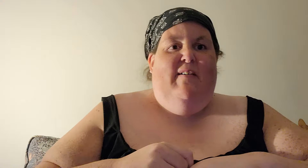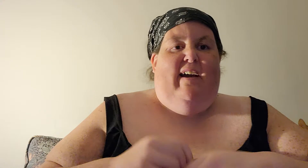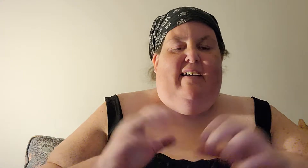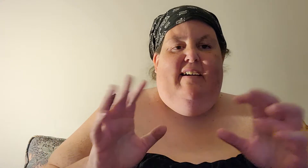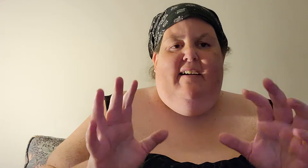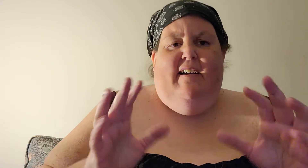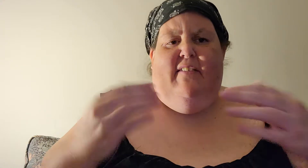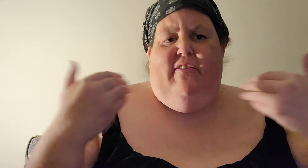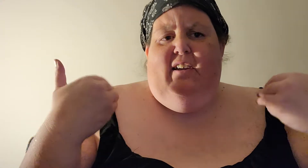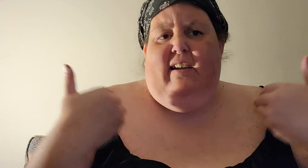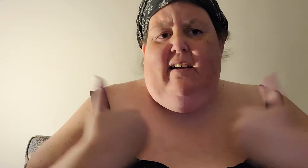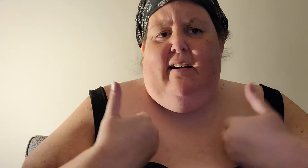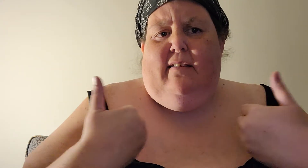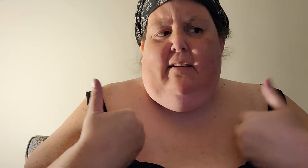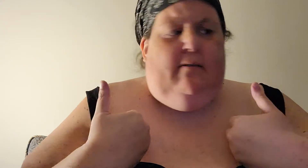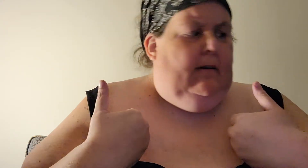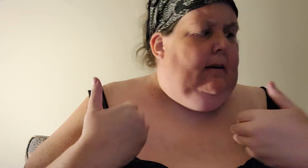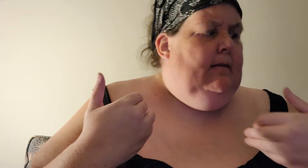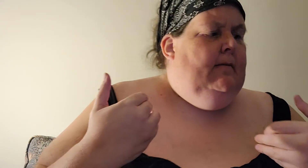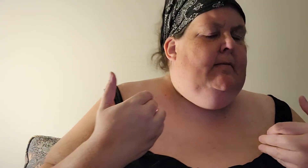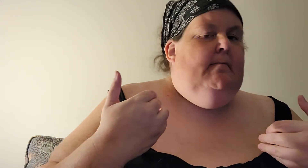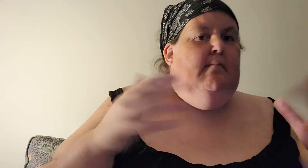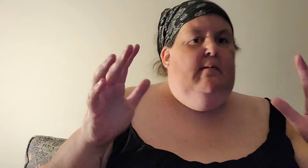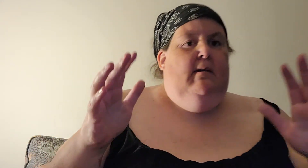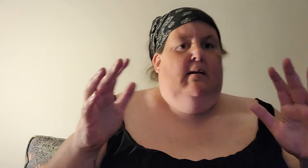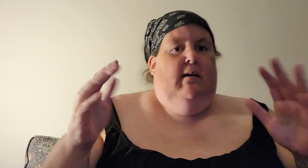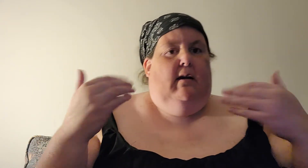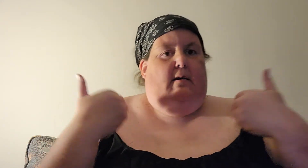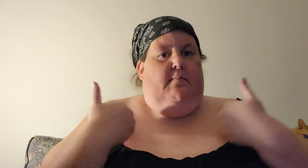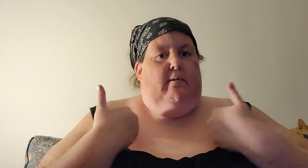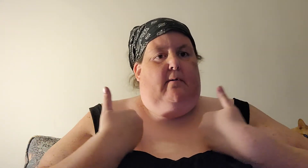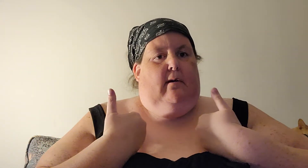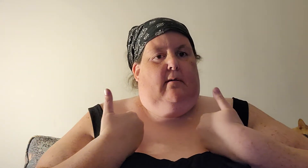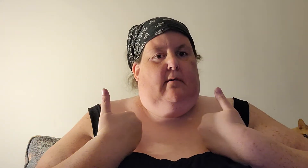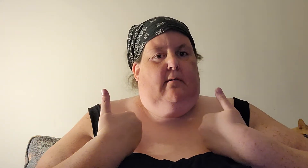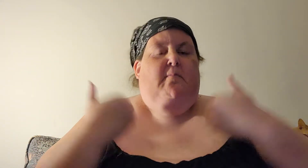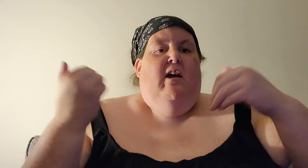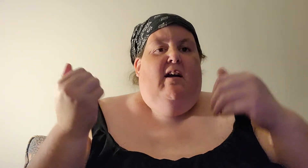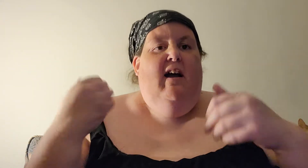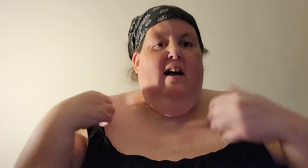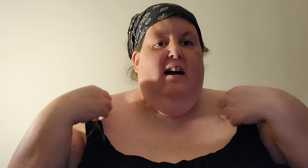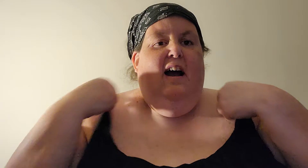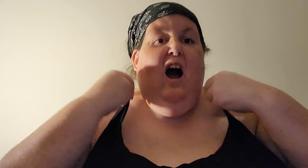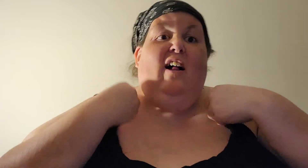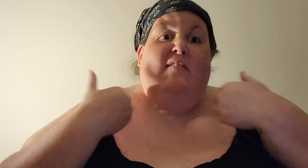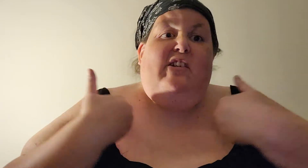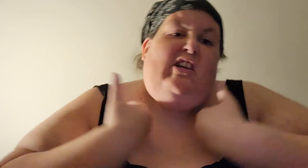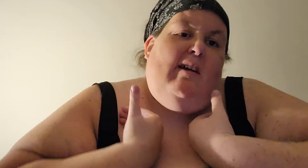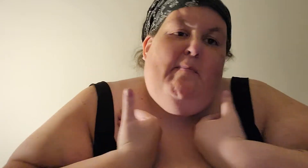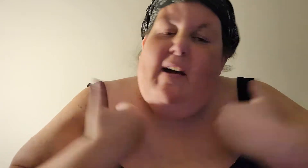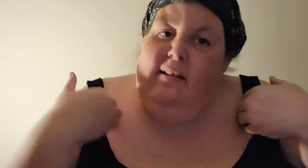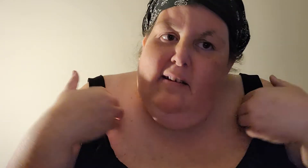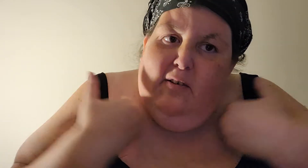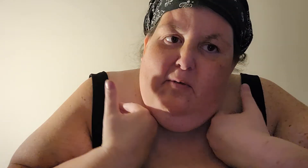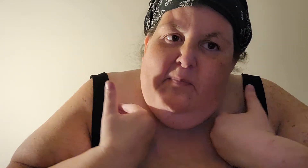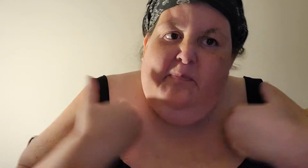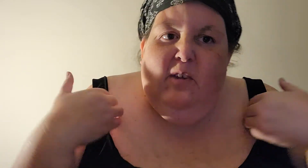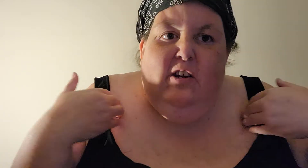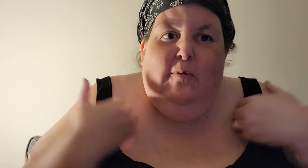Okay, I think I got this right. I could be wrong. I'll have to check, but me